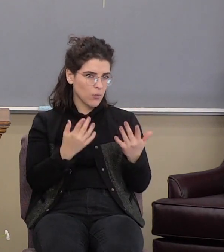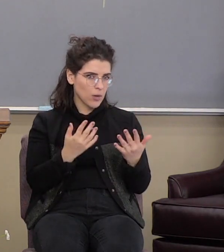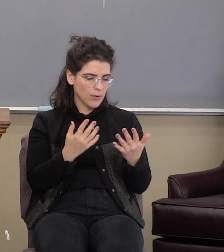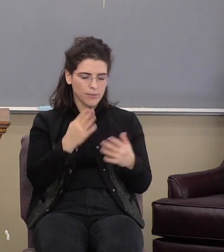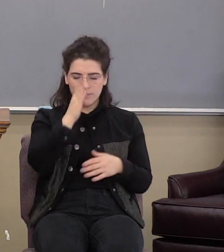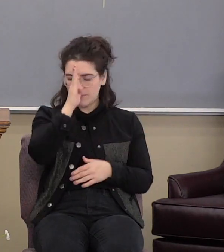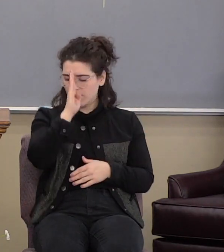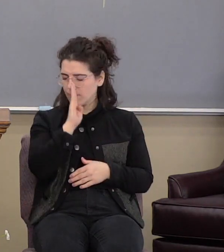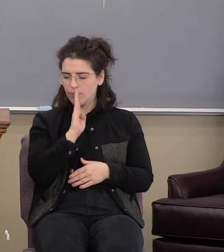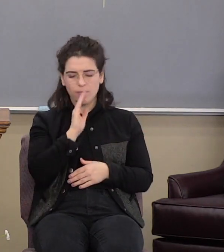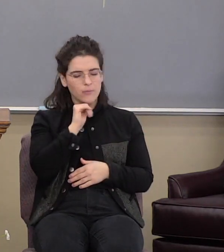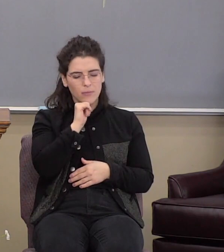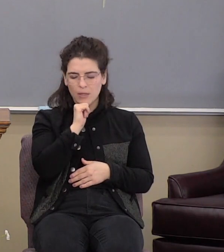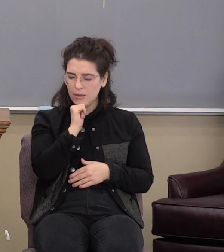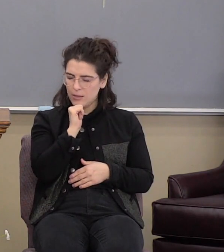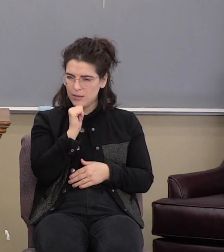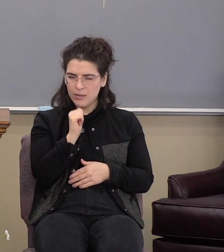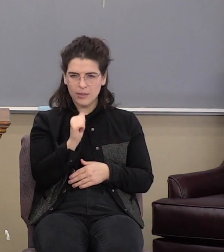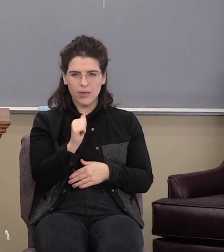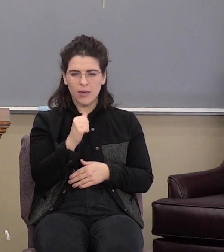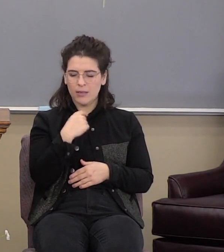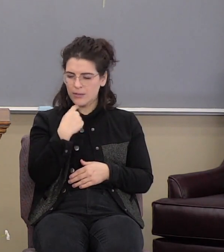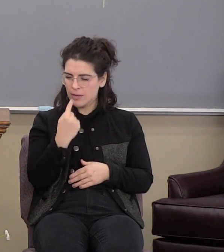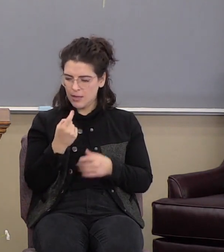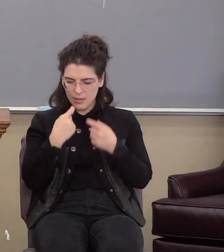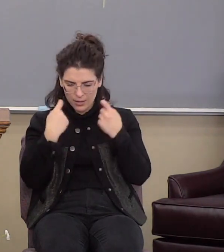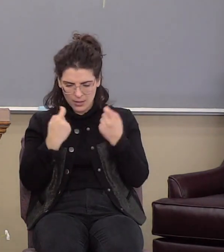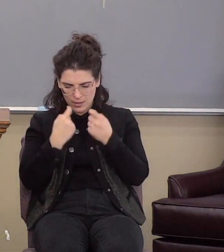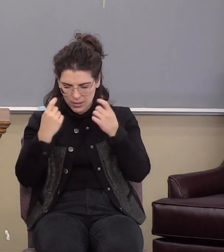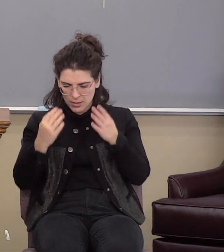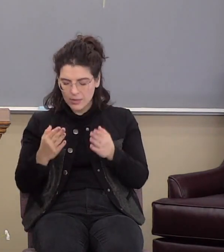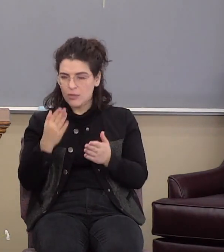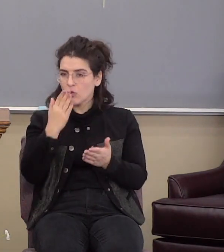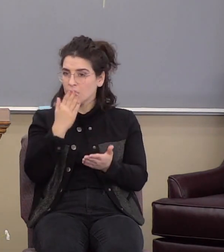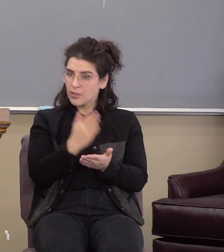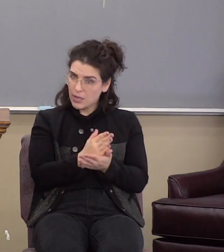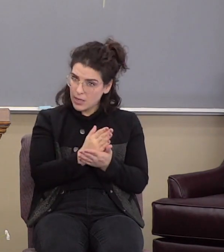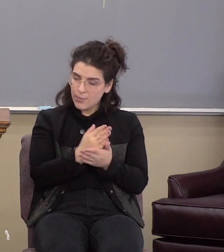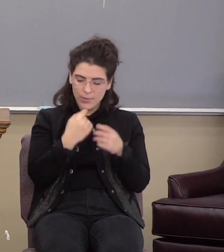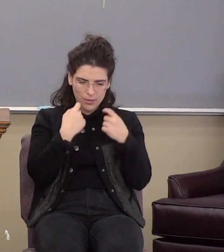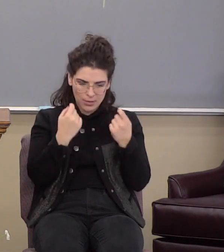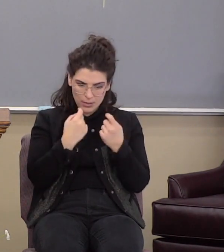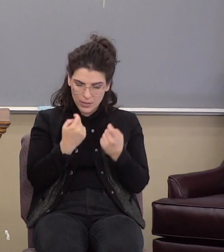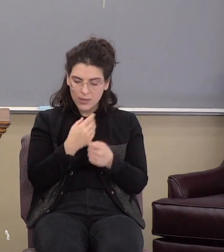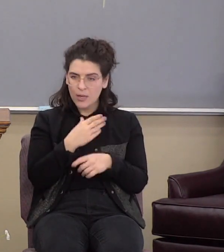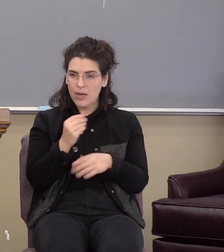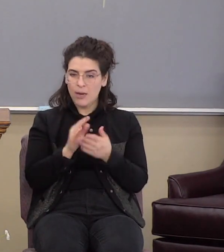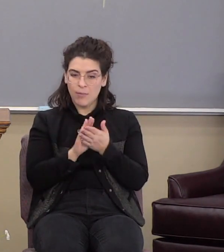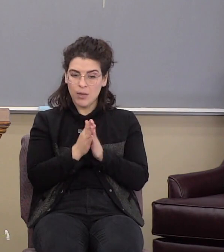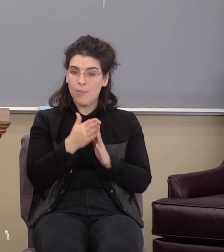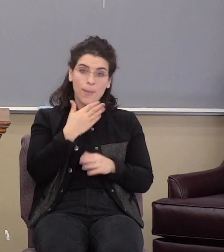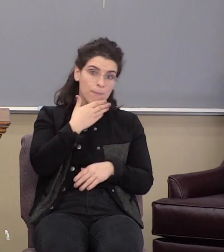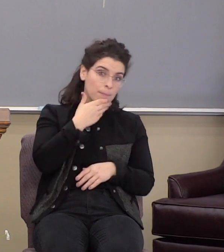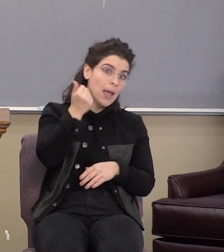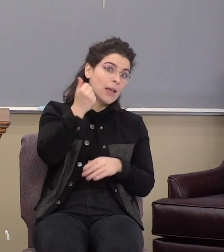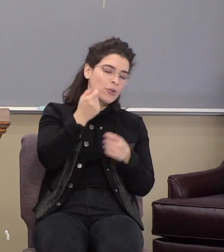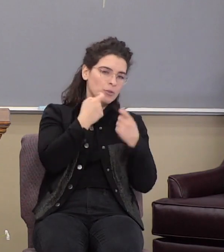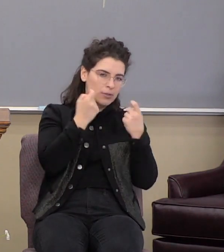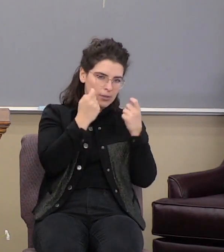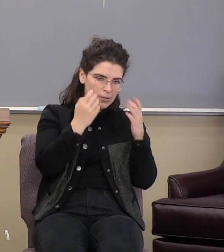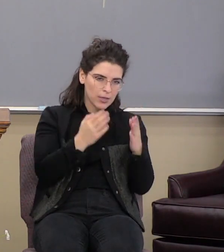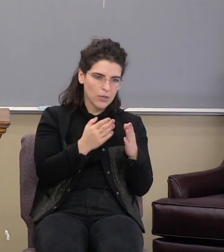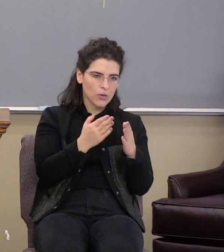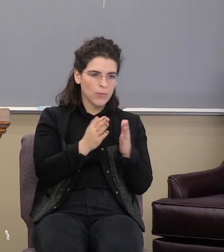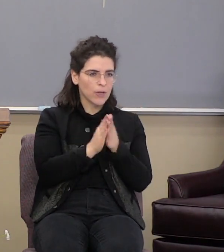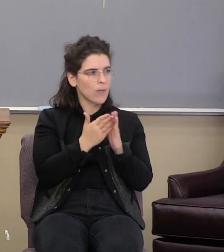is not exhorting a sinner to stop sinning and become a better sinner and